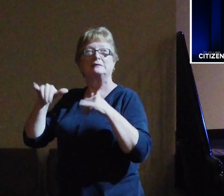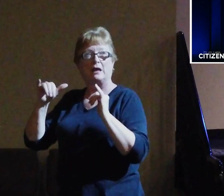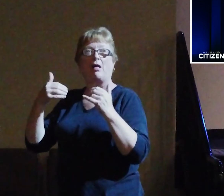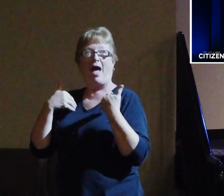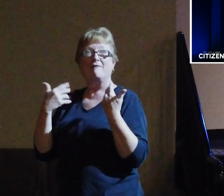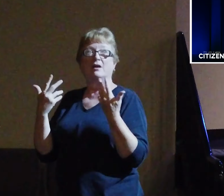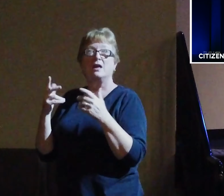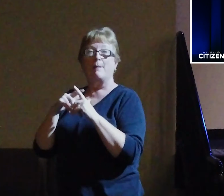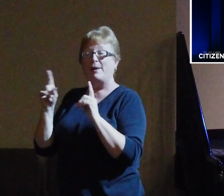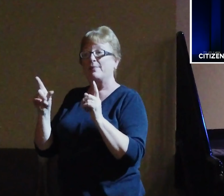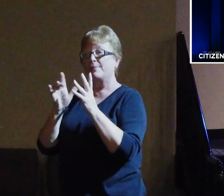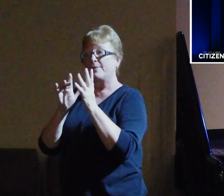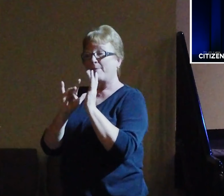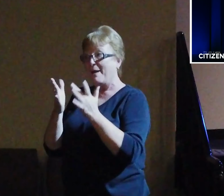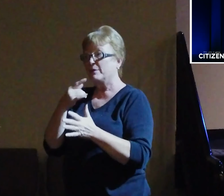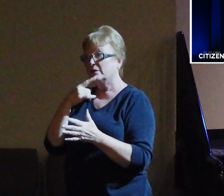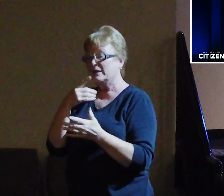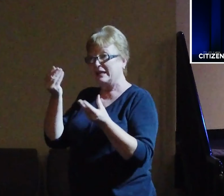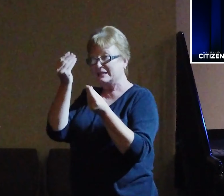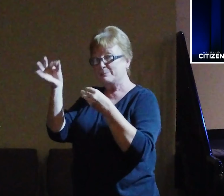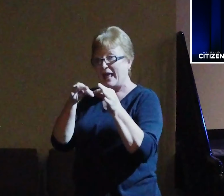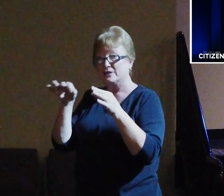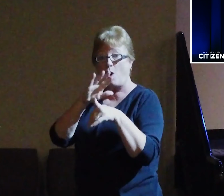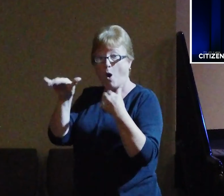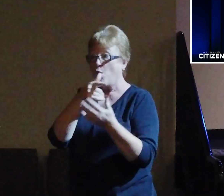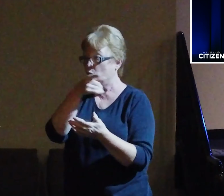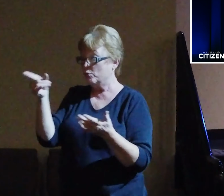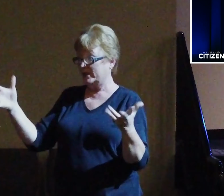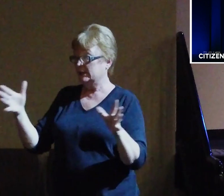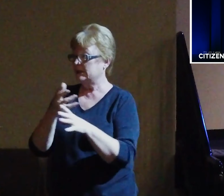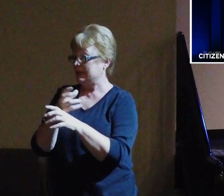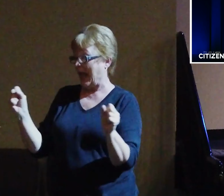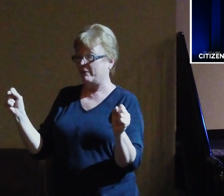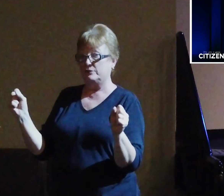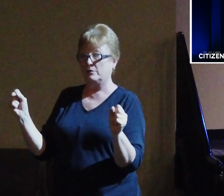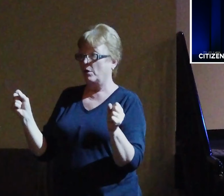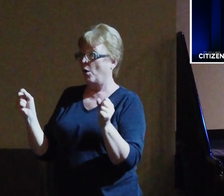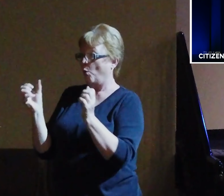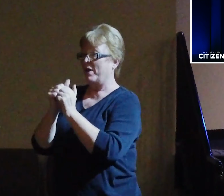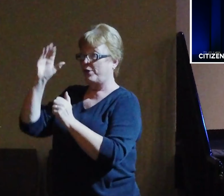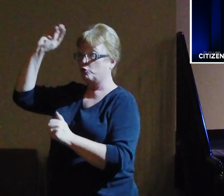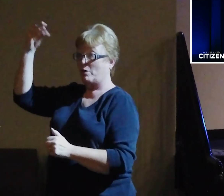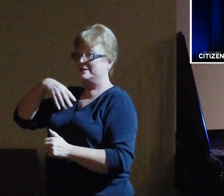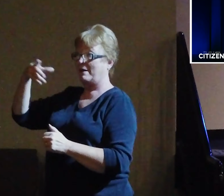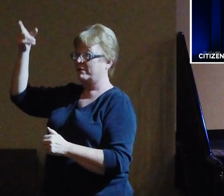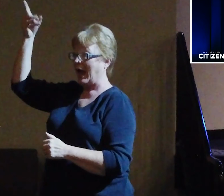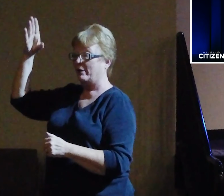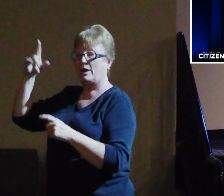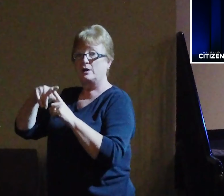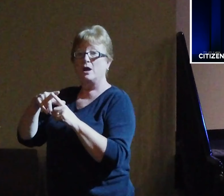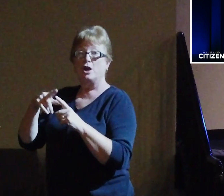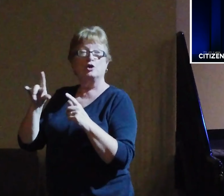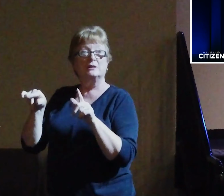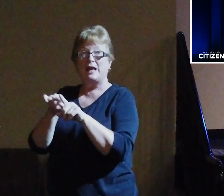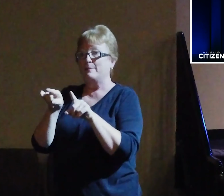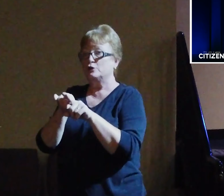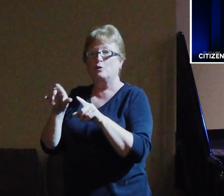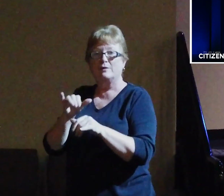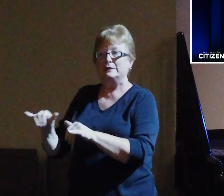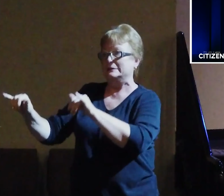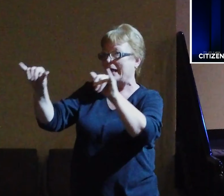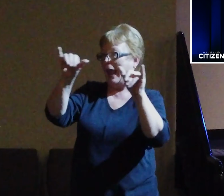The Bible tells us that all who have been saved by grace are citizens of a greater kingdom, Christ's